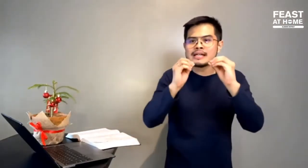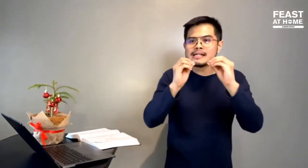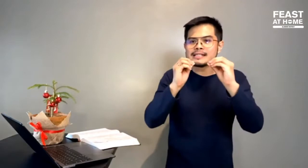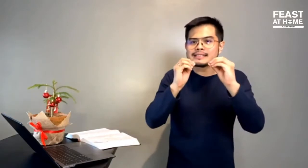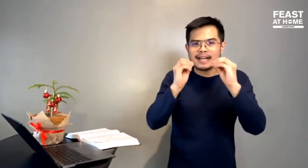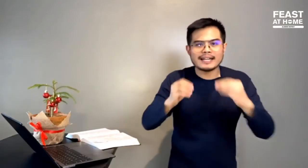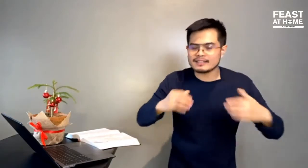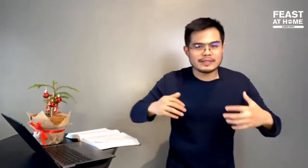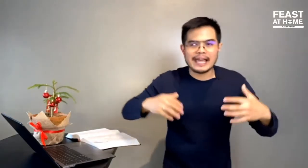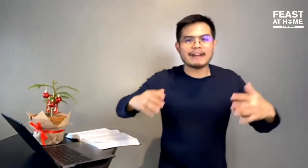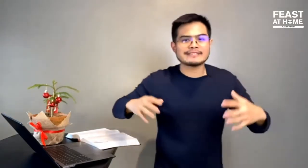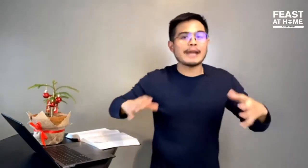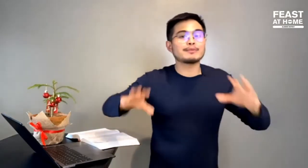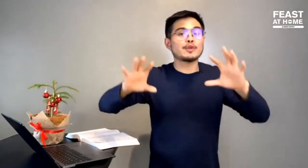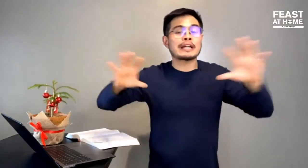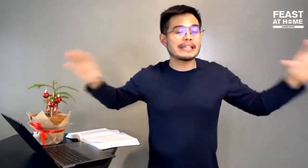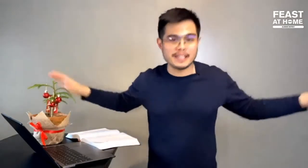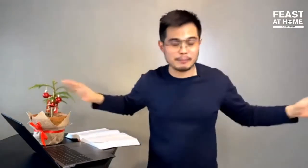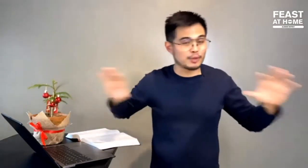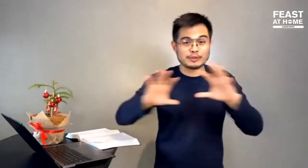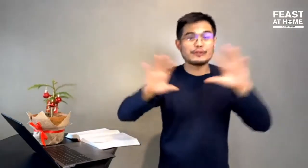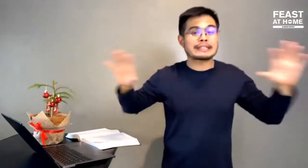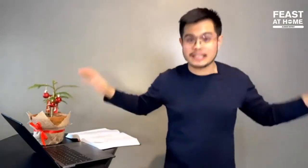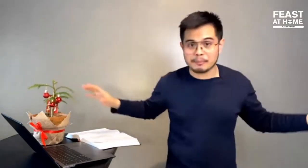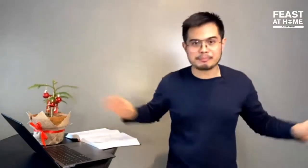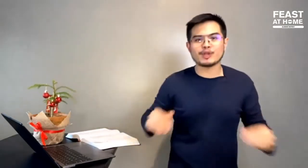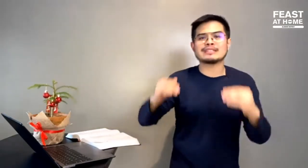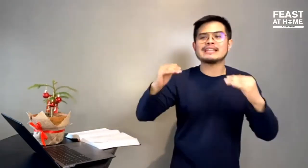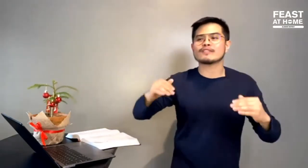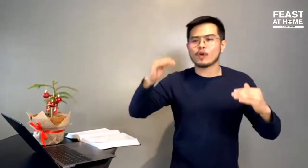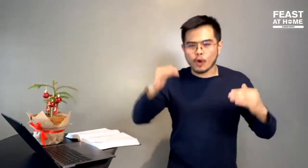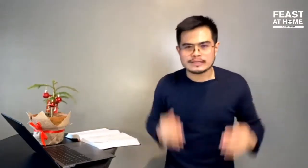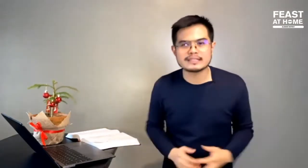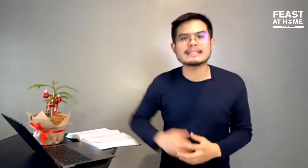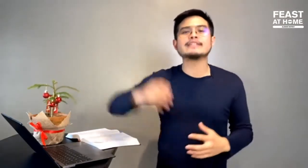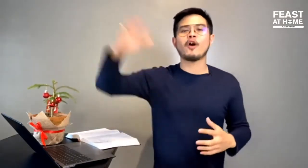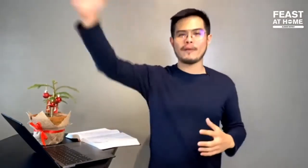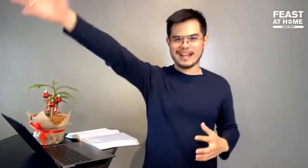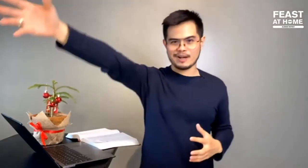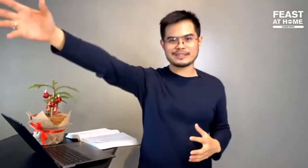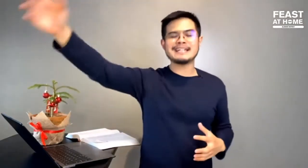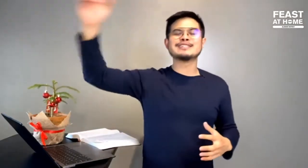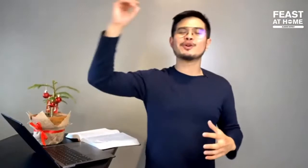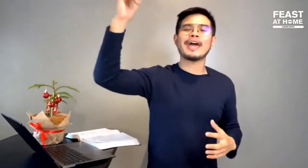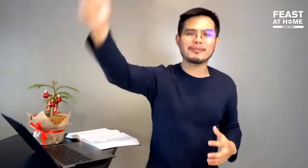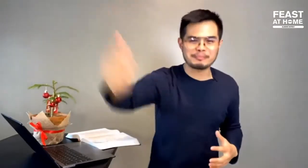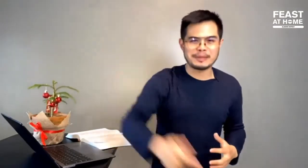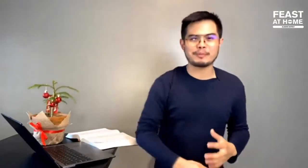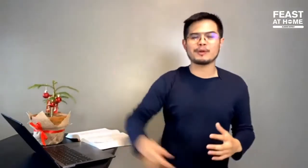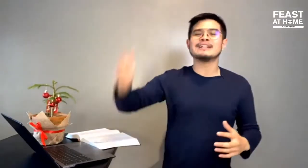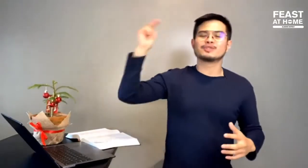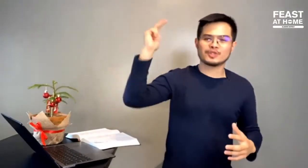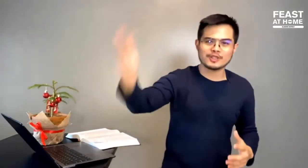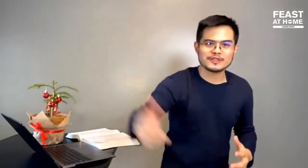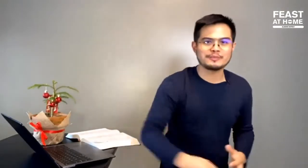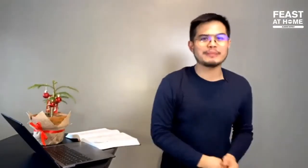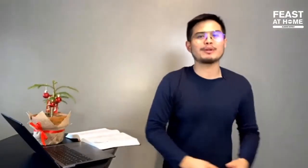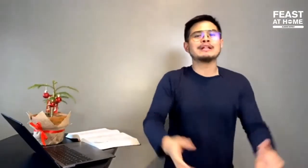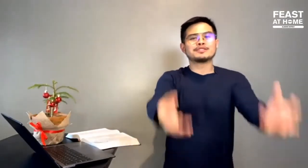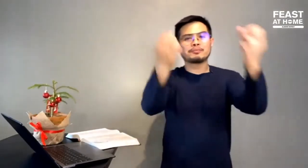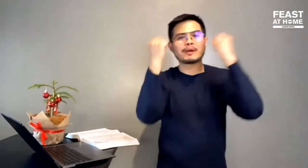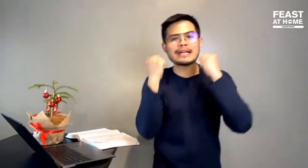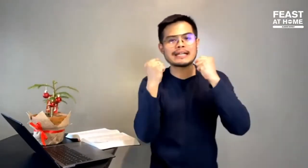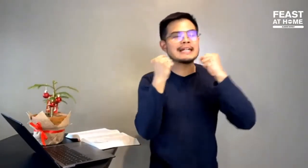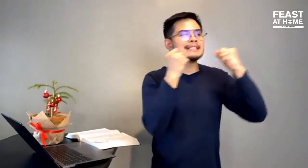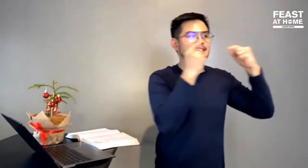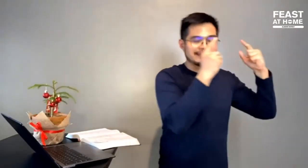because God doesn't really have time to clean it up or to fix it up, because he's constantly going out to help people, to serve people,